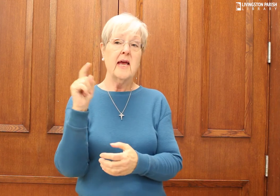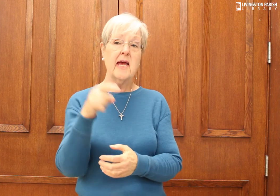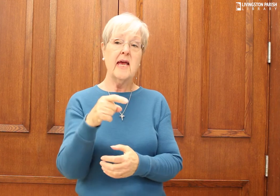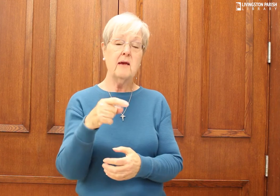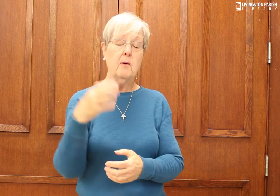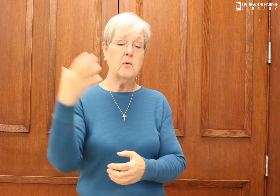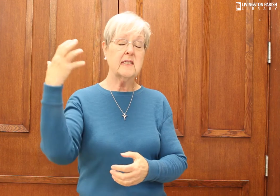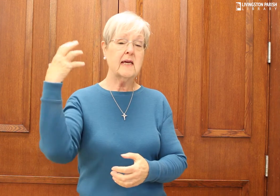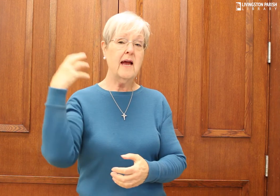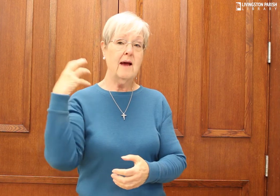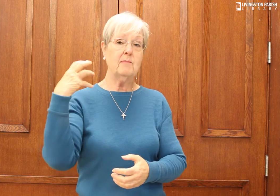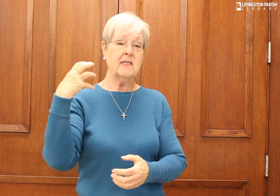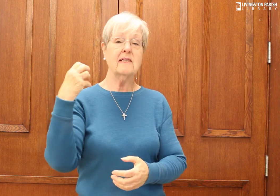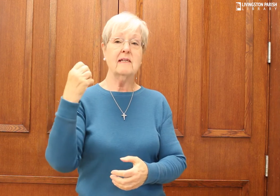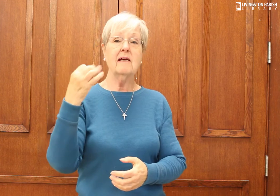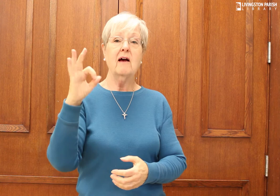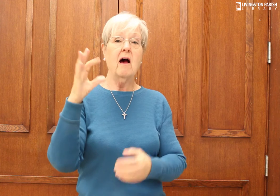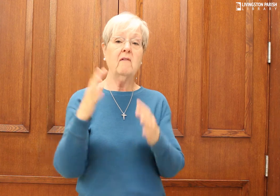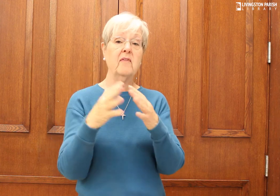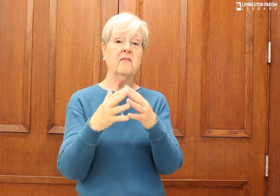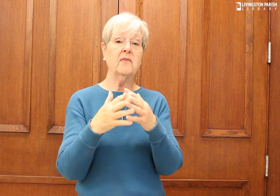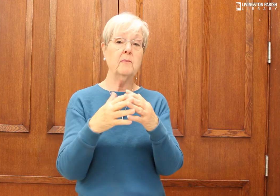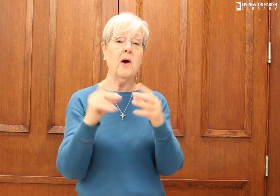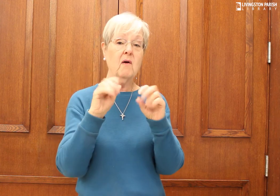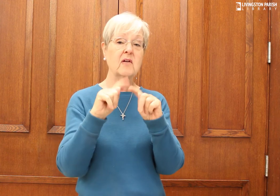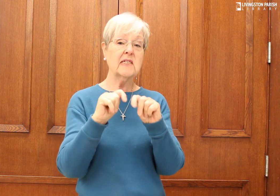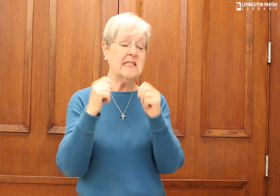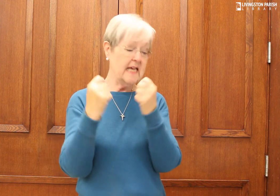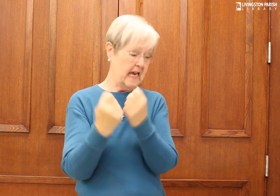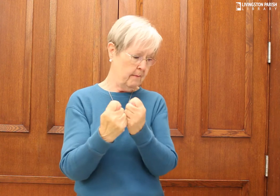He was the captain of the football team.